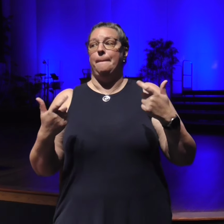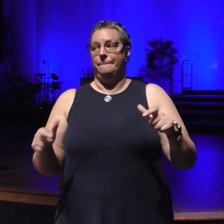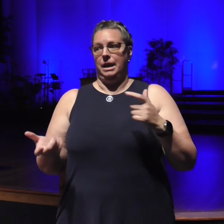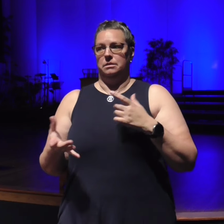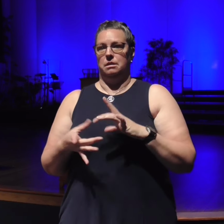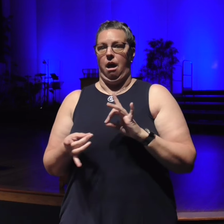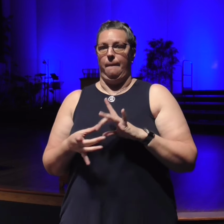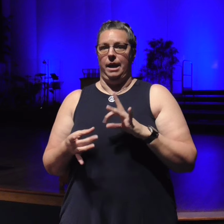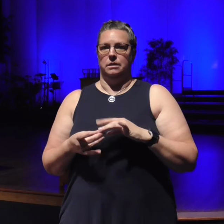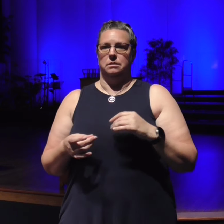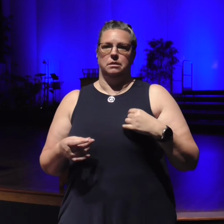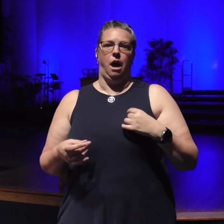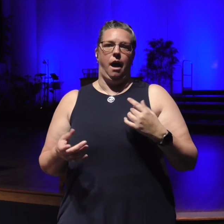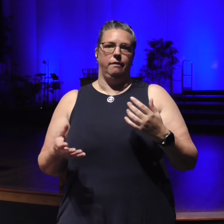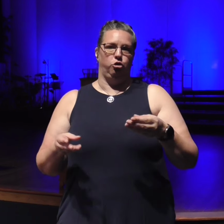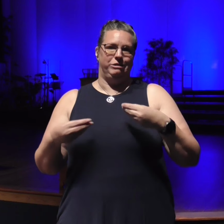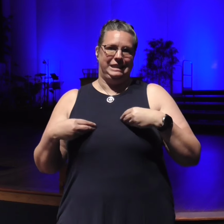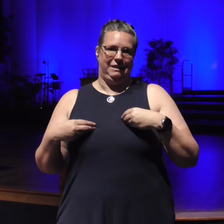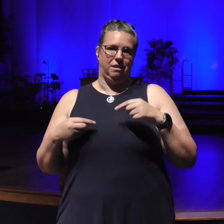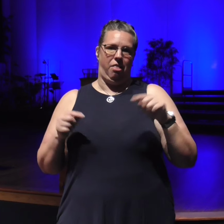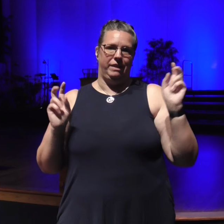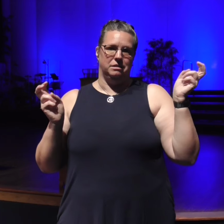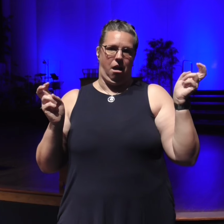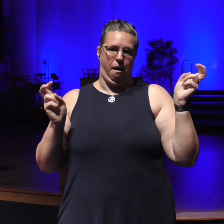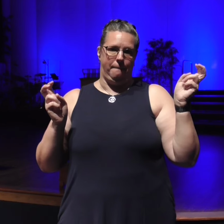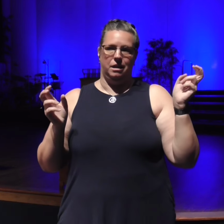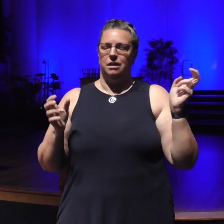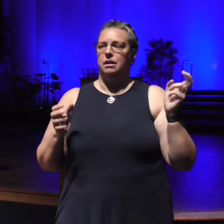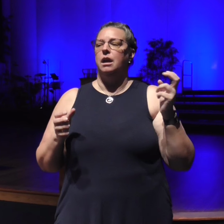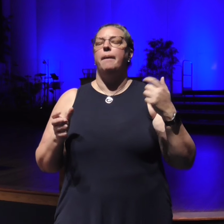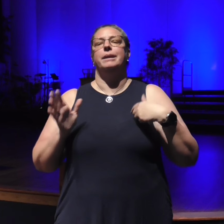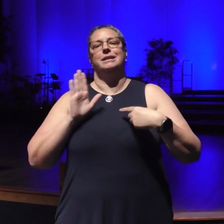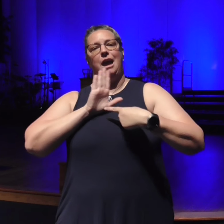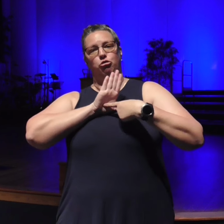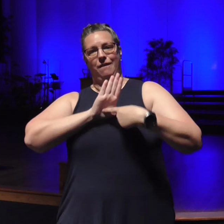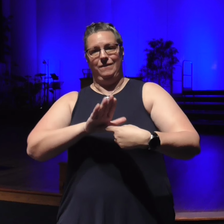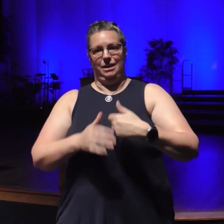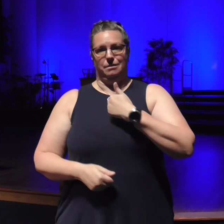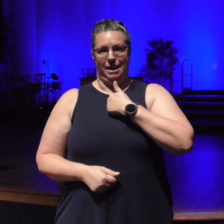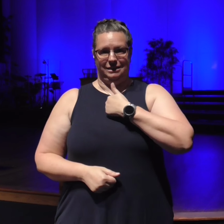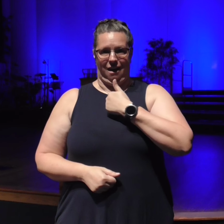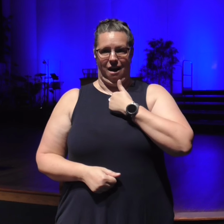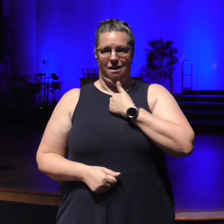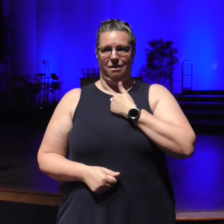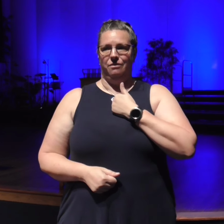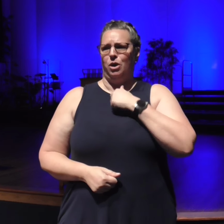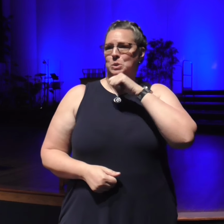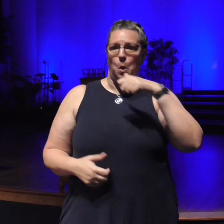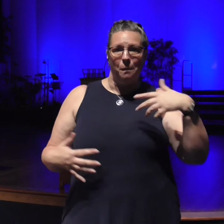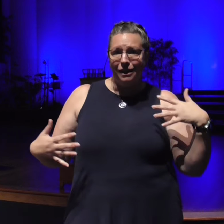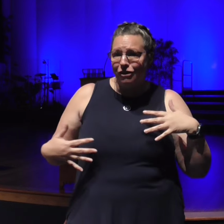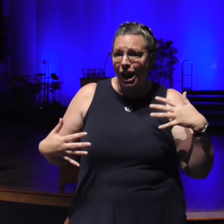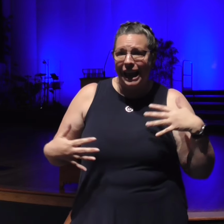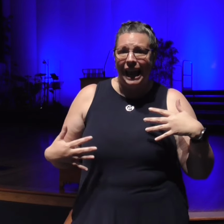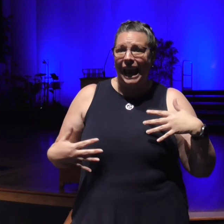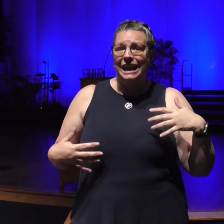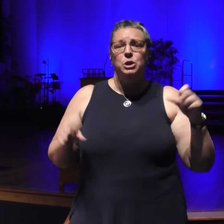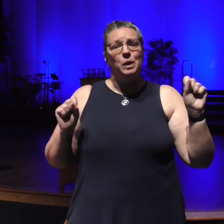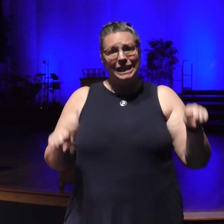I've gotten on this talk, is because I've revealed myself to people. Don't be afraid to. You can